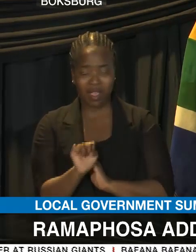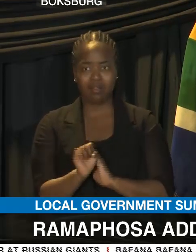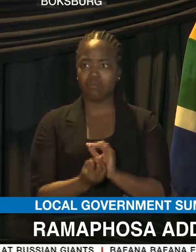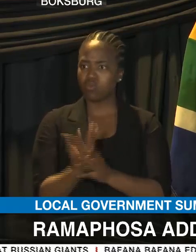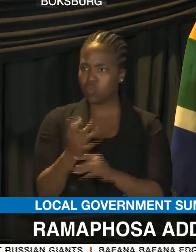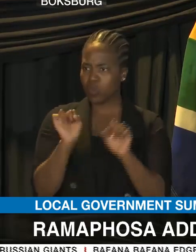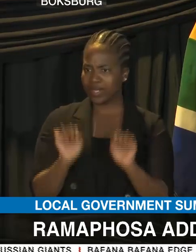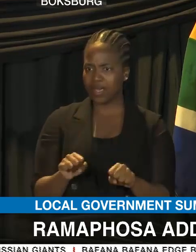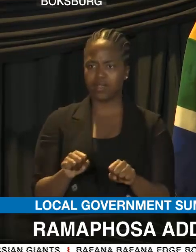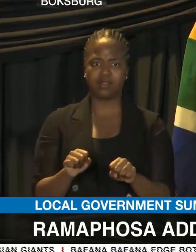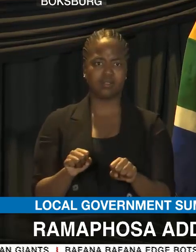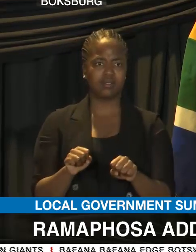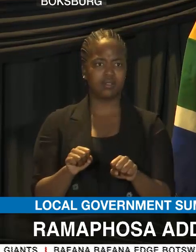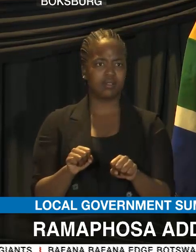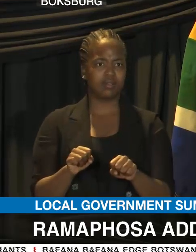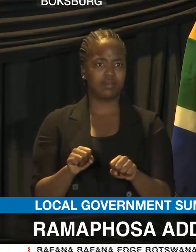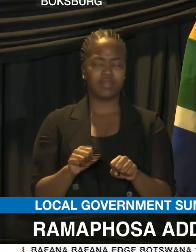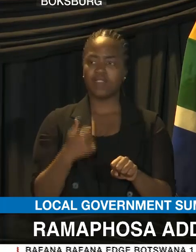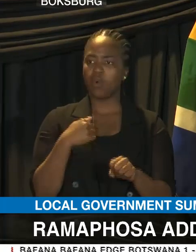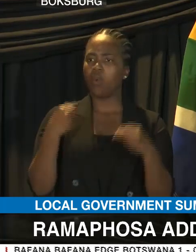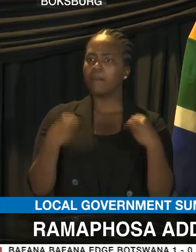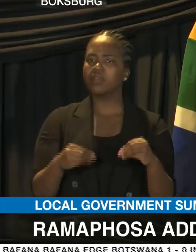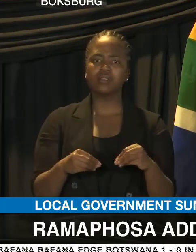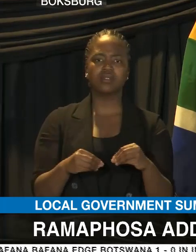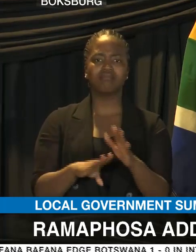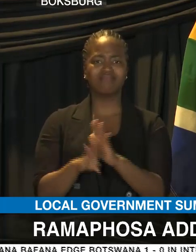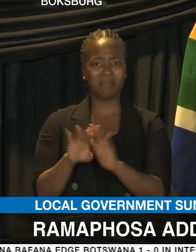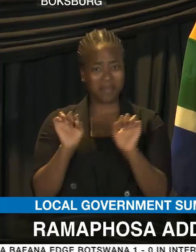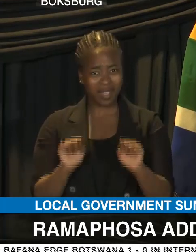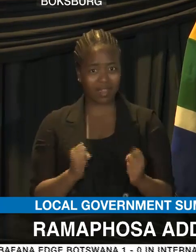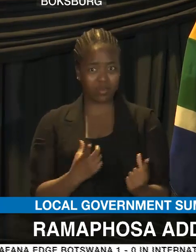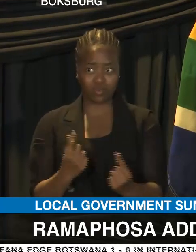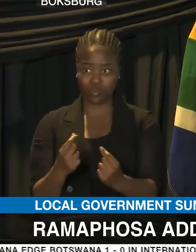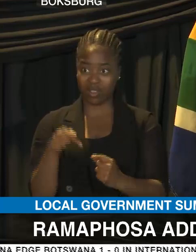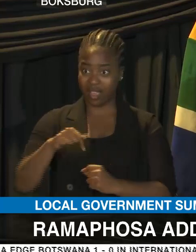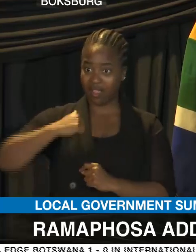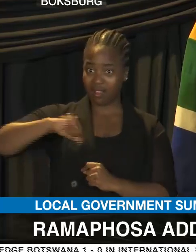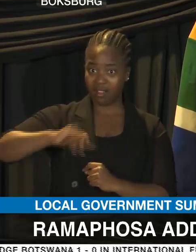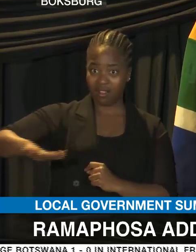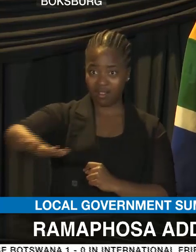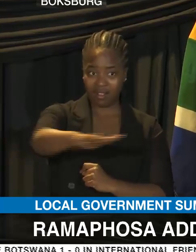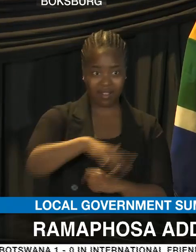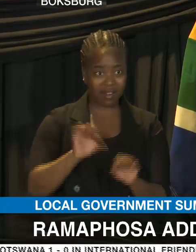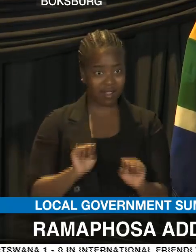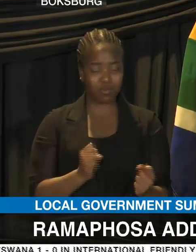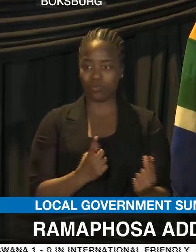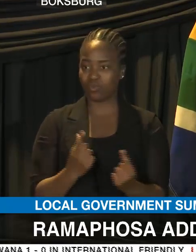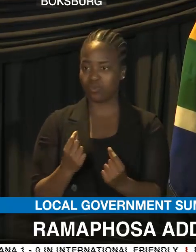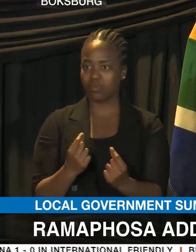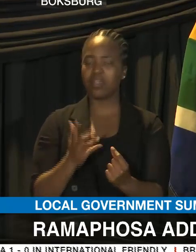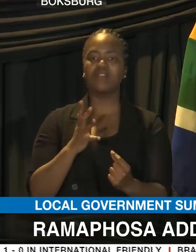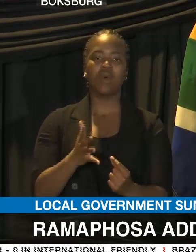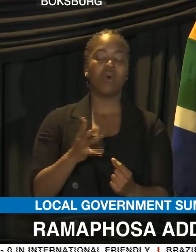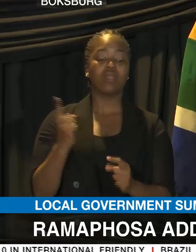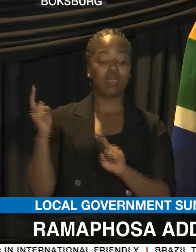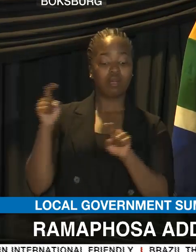a conducive environment that has been created in that local municipality for them